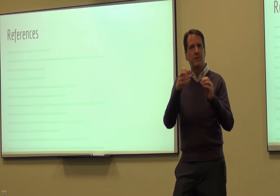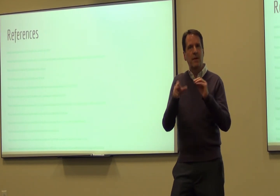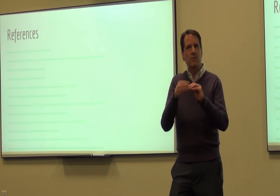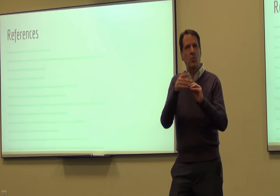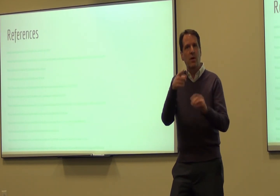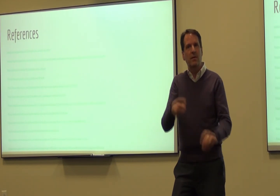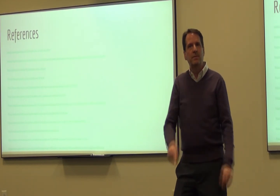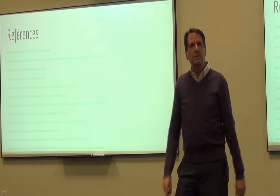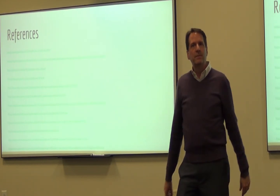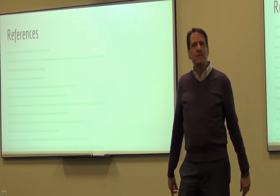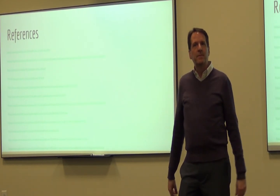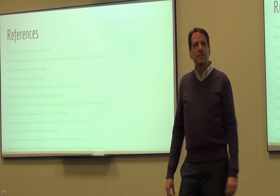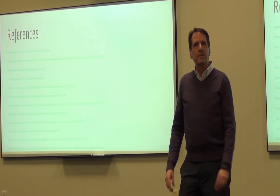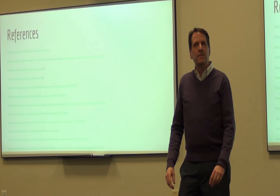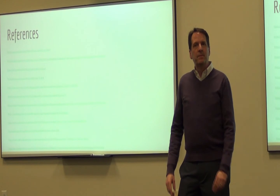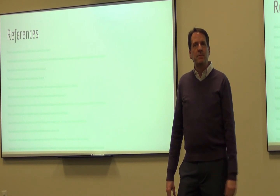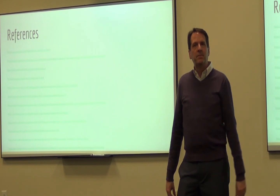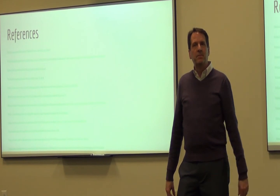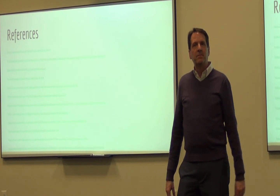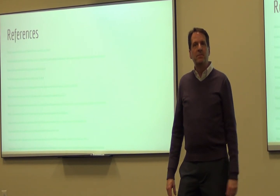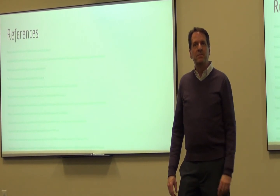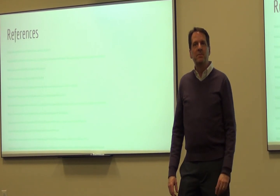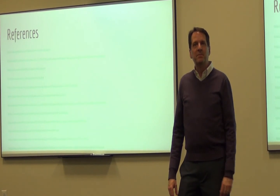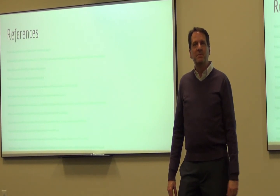is there anything you want to add?